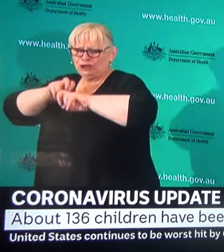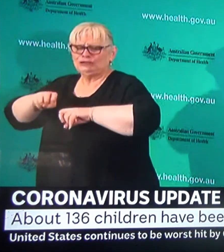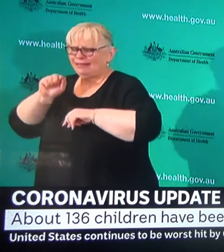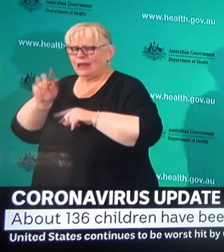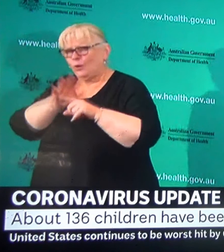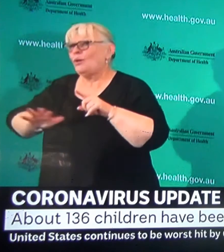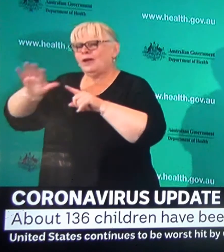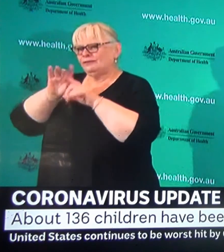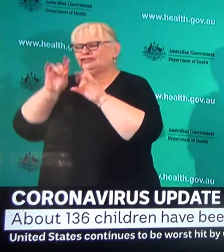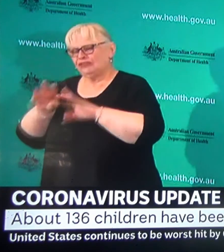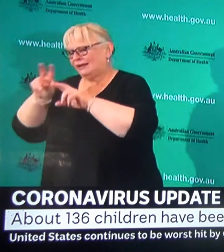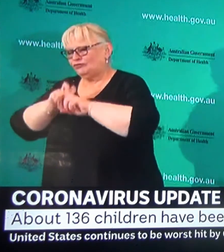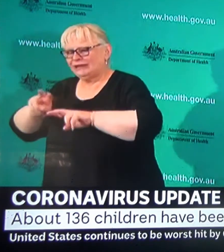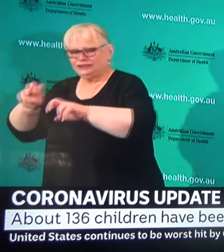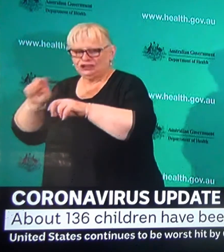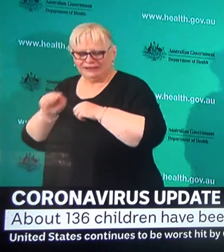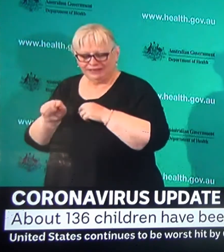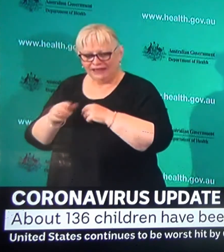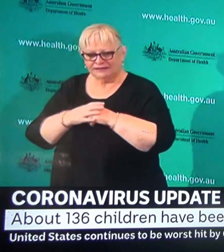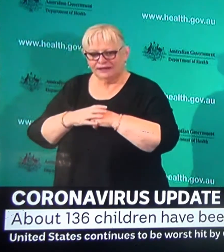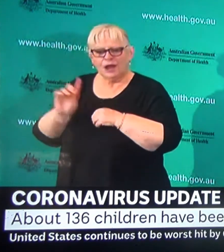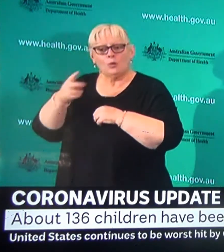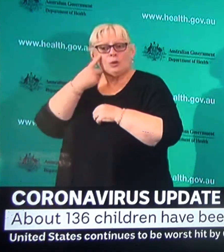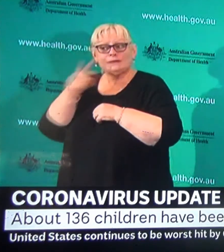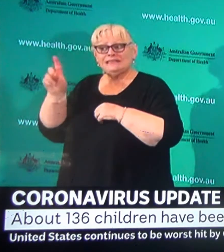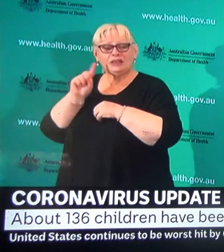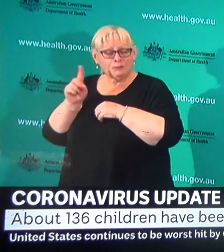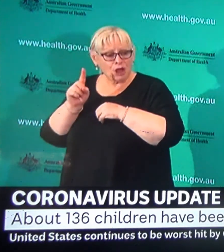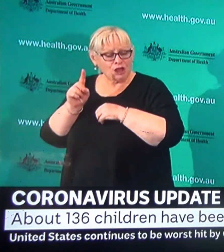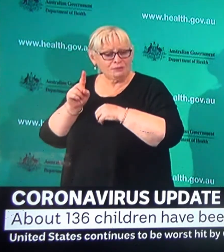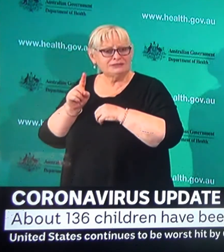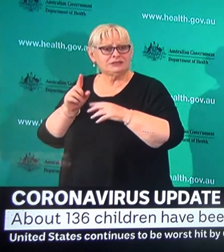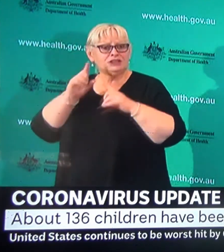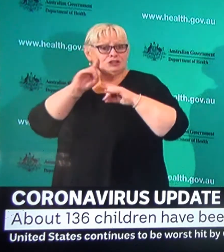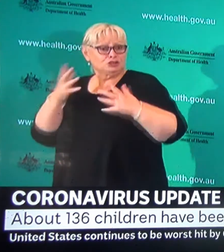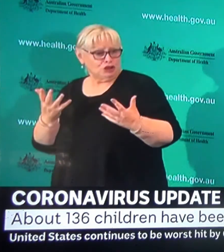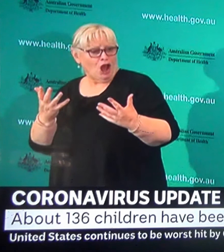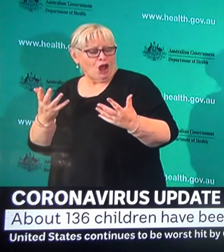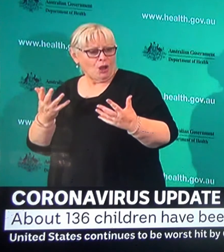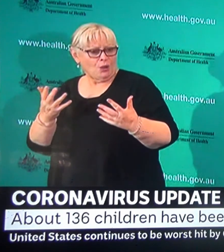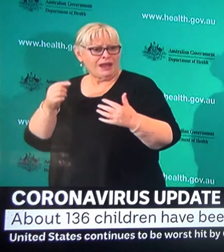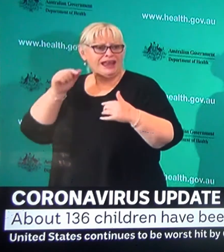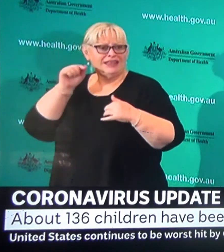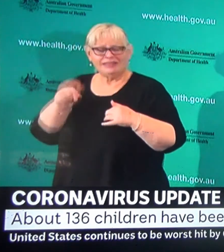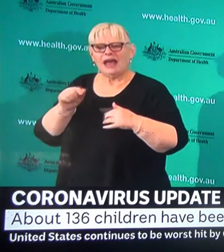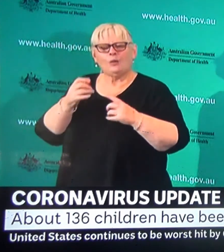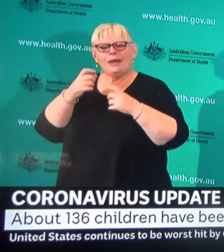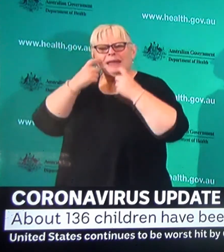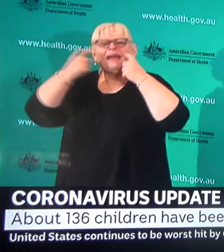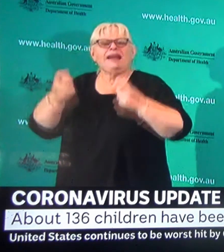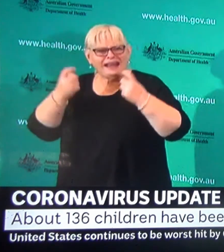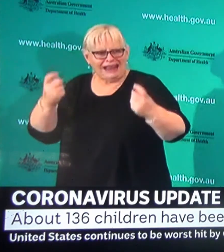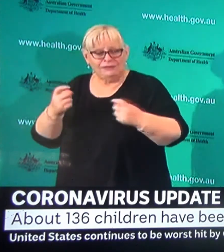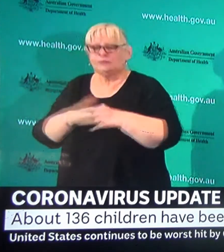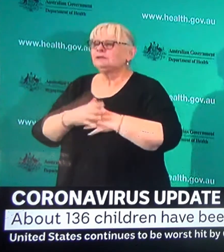Australia. And I think what you're seeing at the moment is certainly a demonstration of that cautious approach.